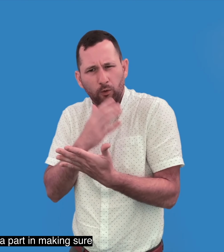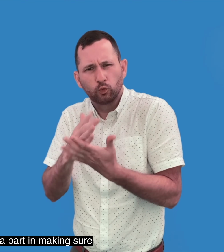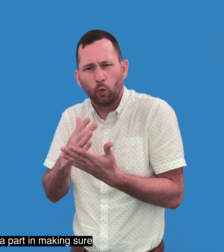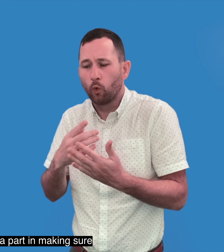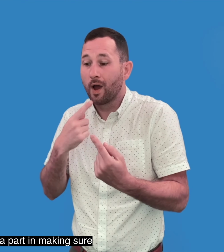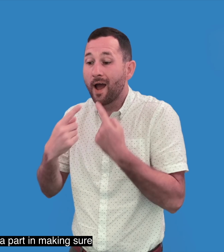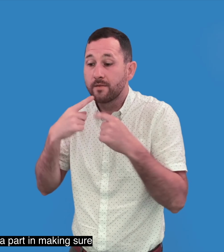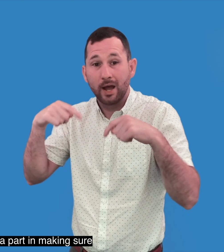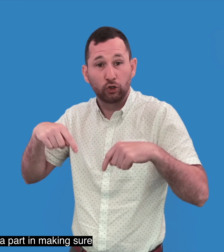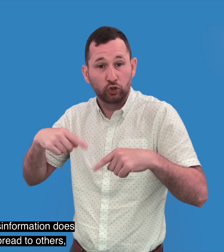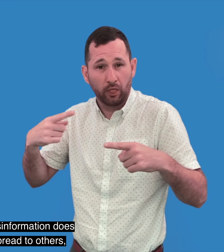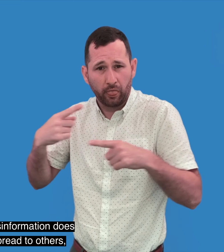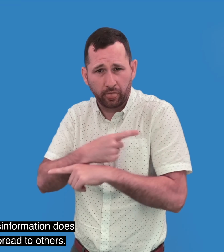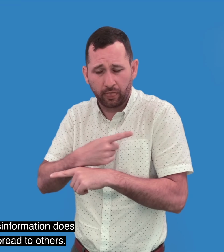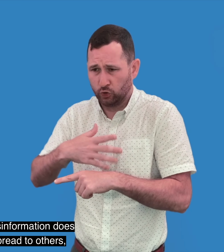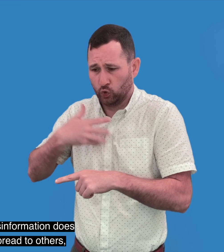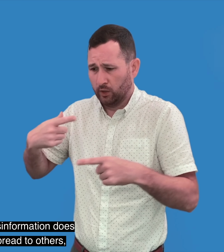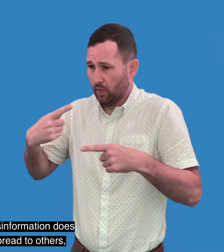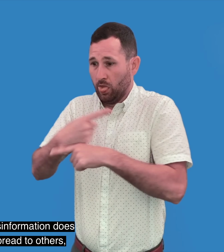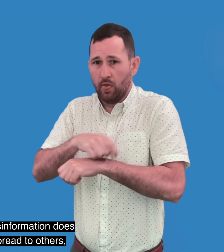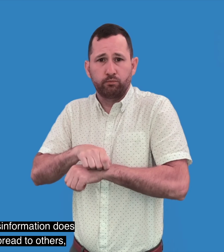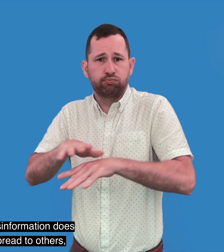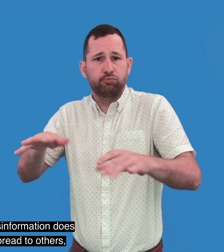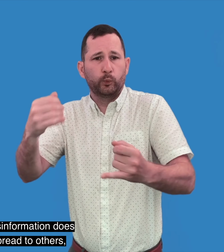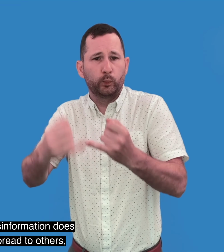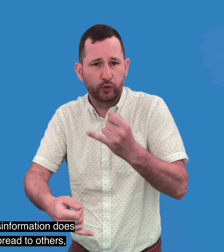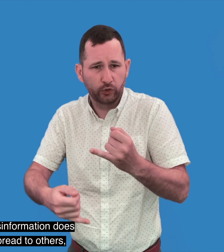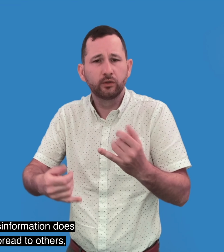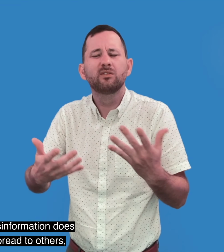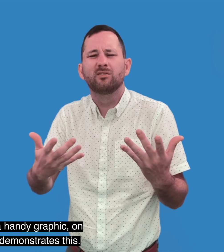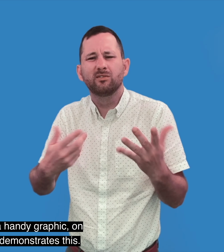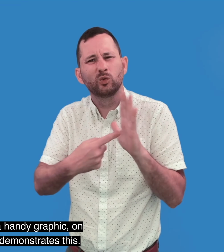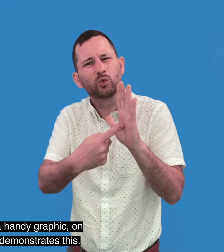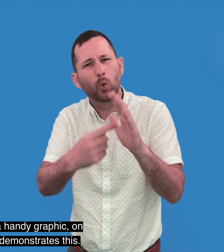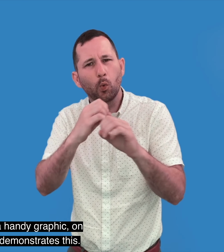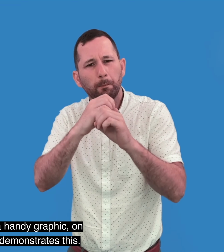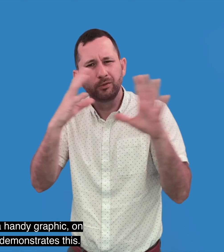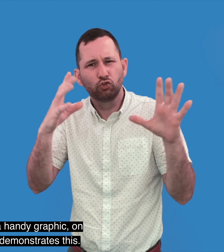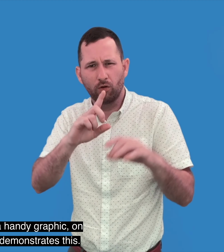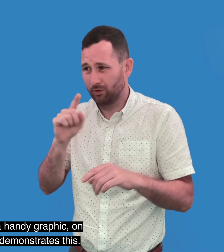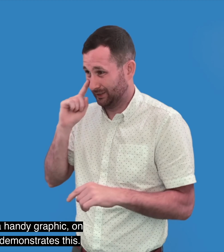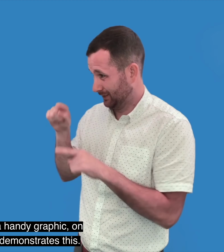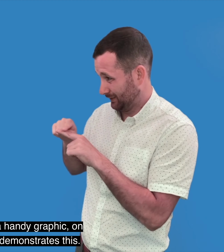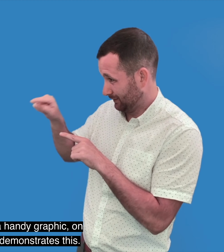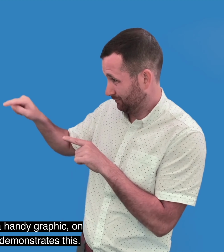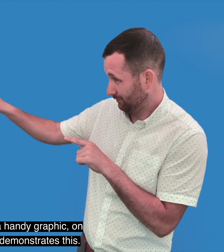play a part in making sure that misinformation does not spread to others, and this handy graphic on the right demonstrates